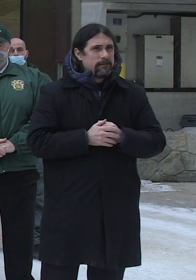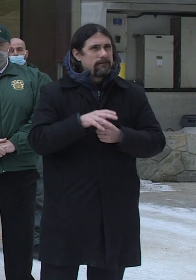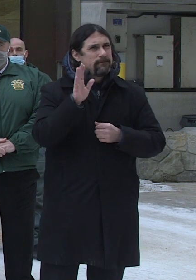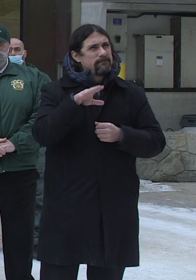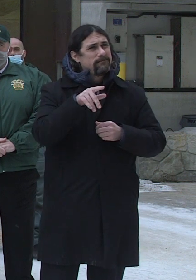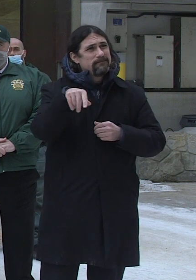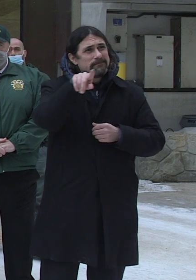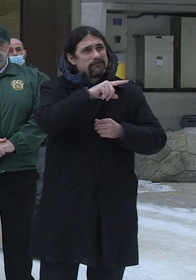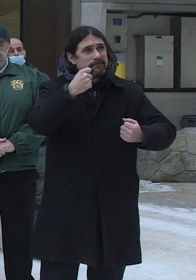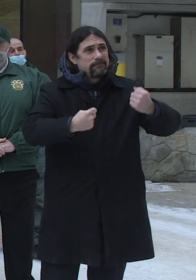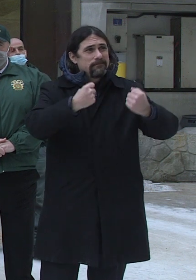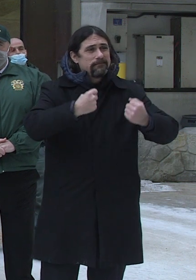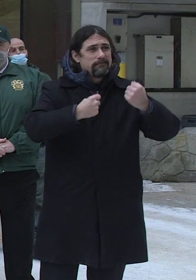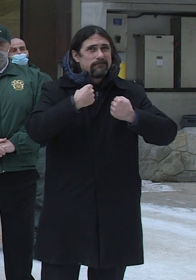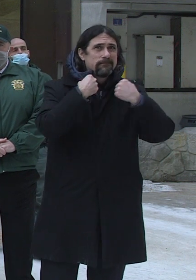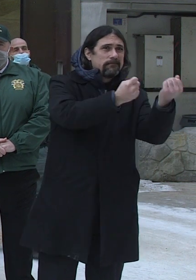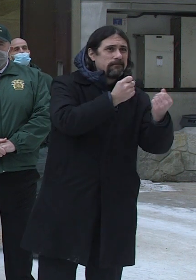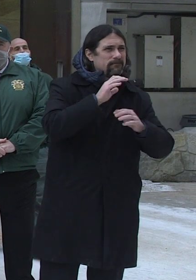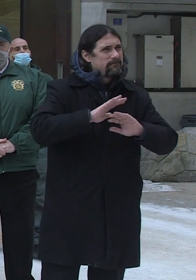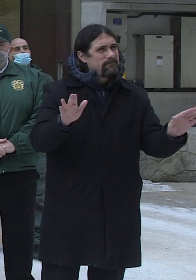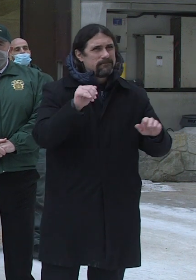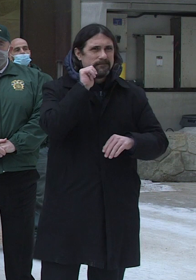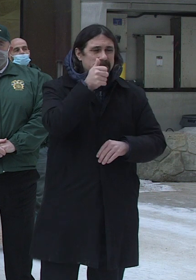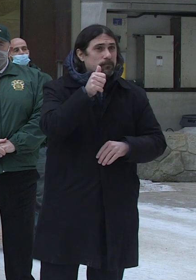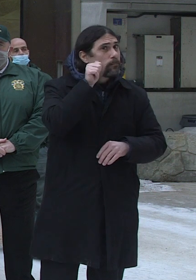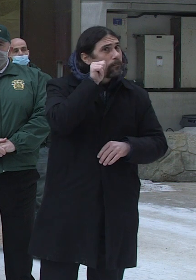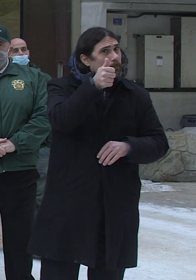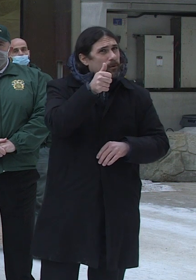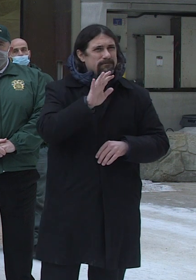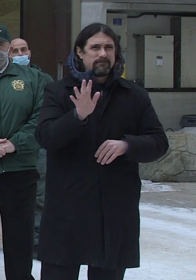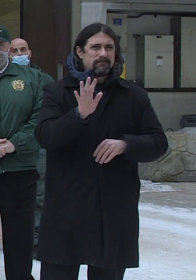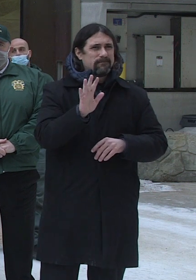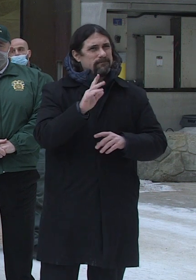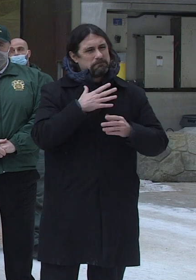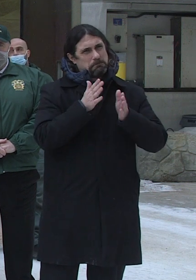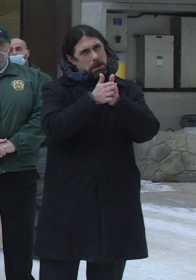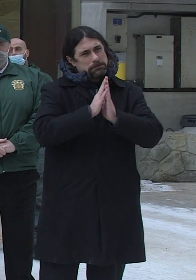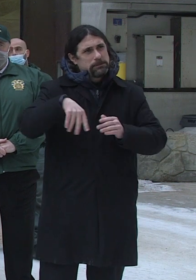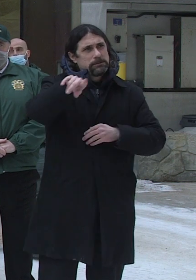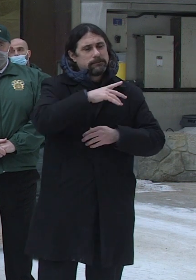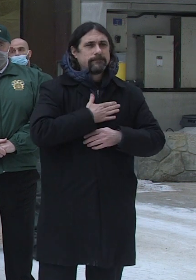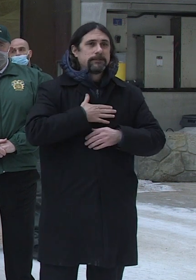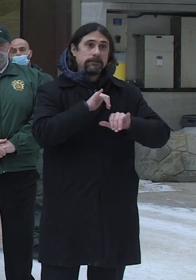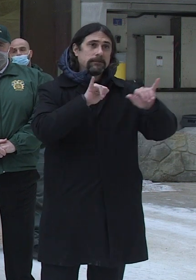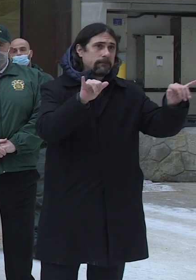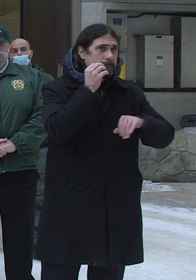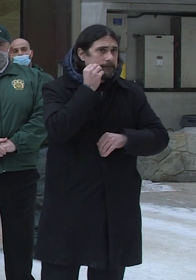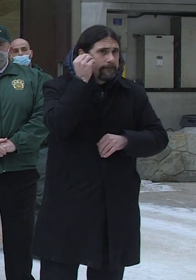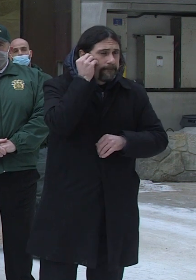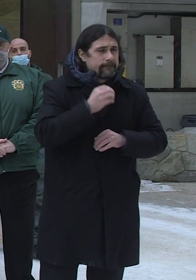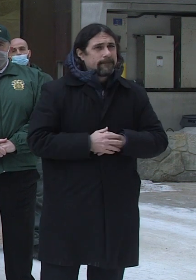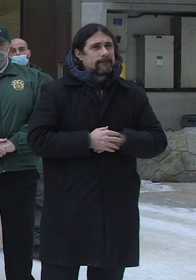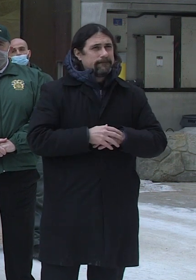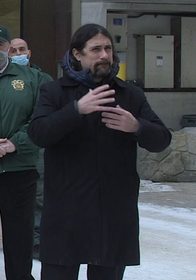so we really strongly encourage everyone, please stay at home tomorrow if you don't have to go out. Even if the morning rush